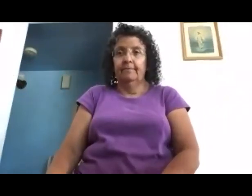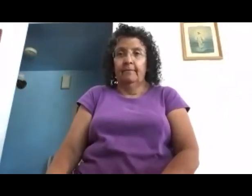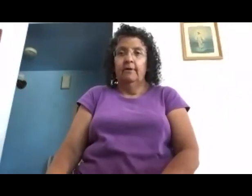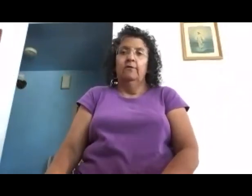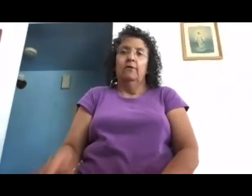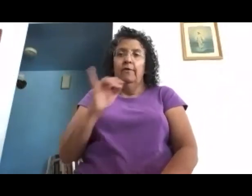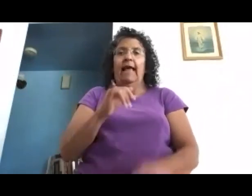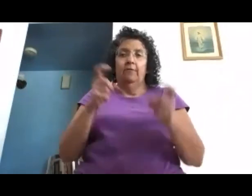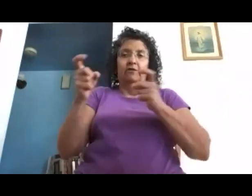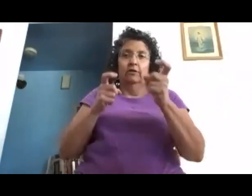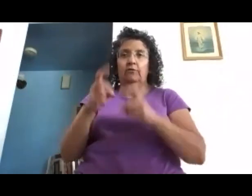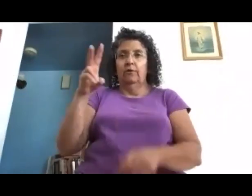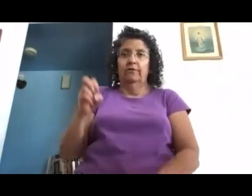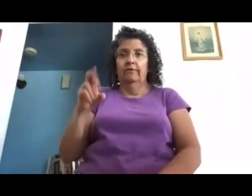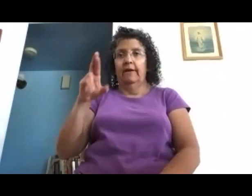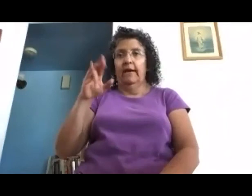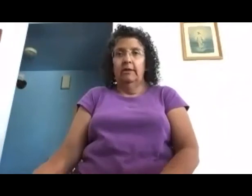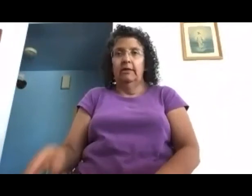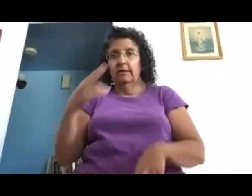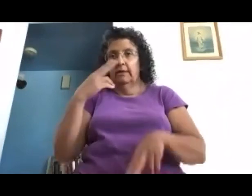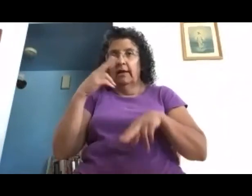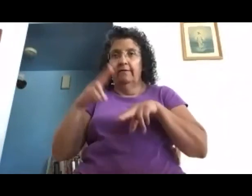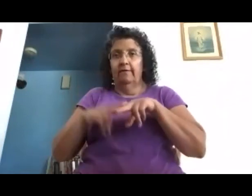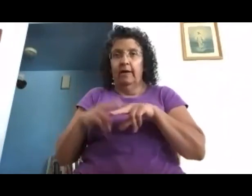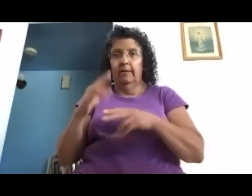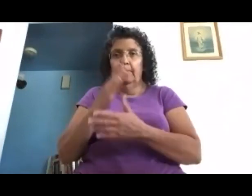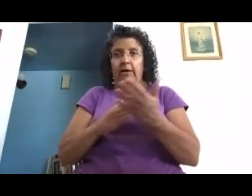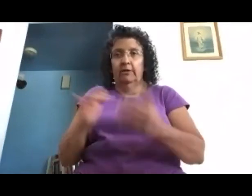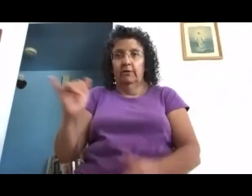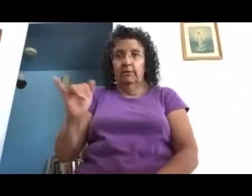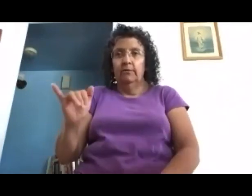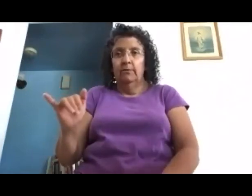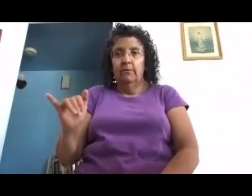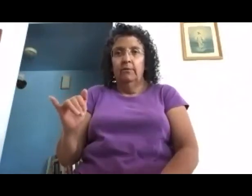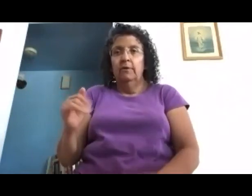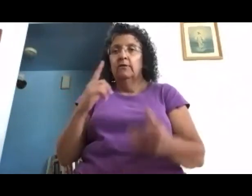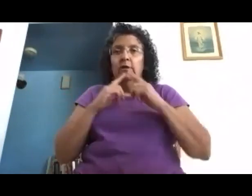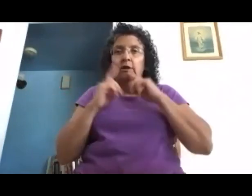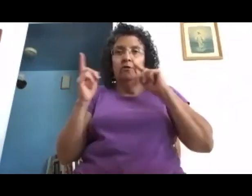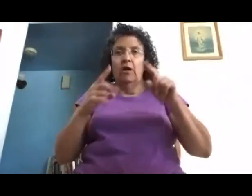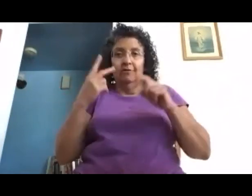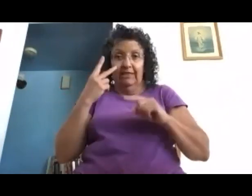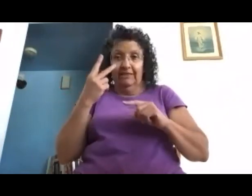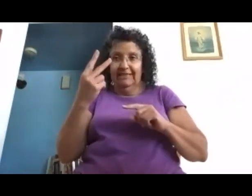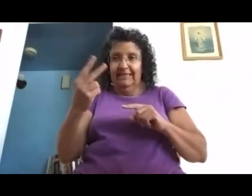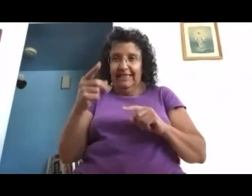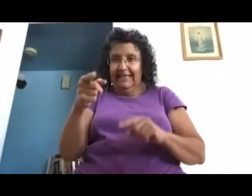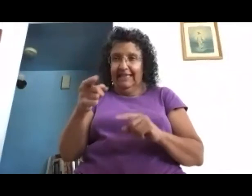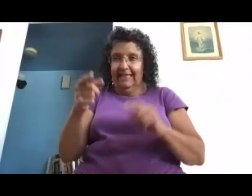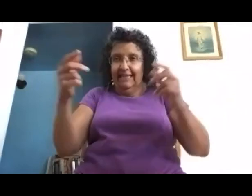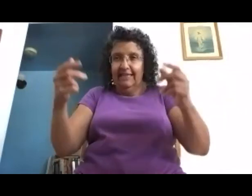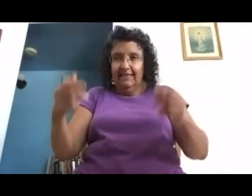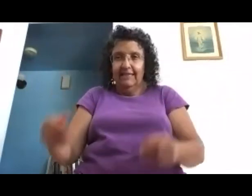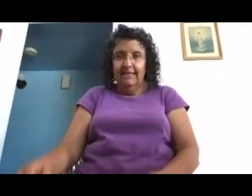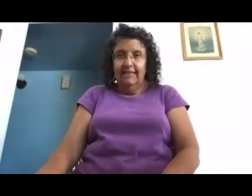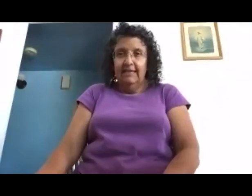part too is what are the results? I'm going to hold this up a little closer. The